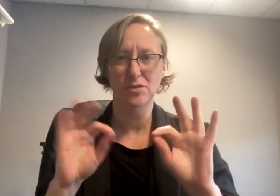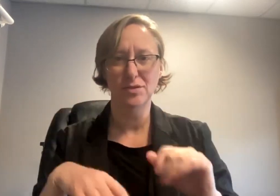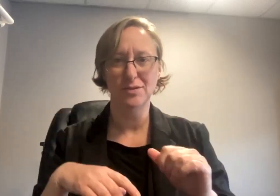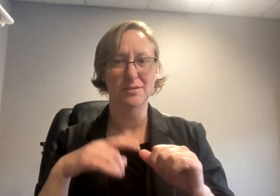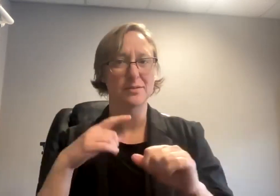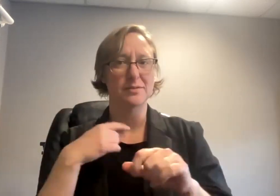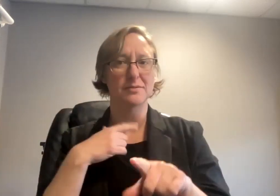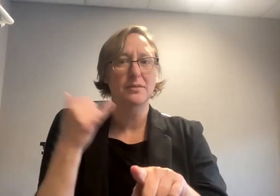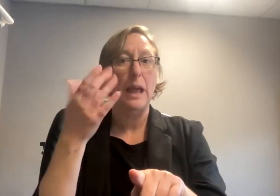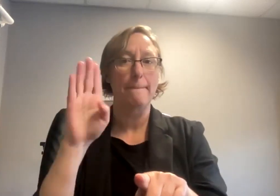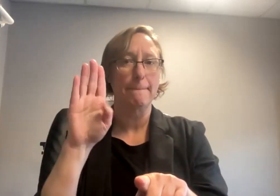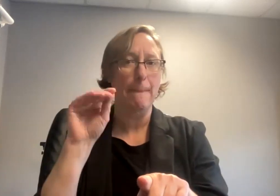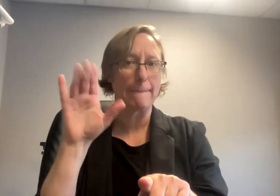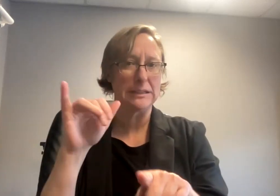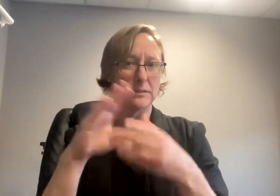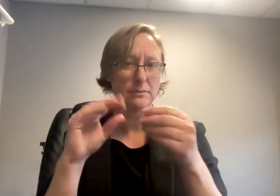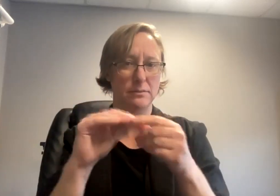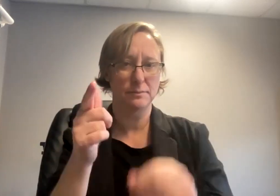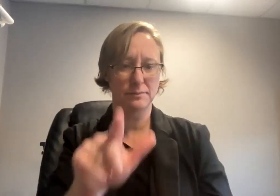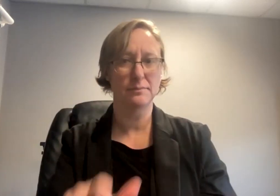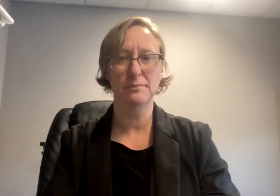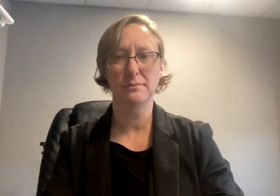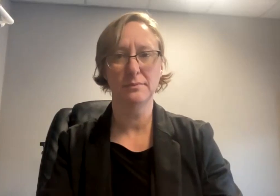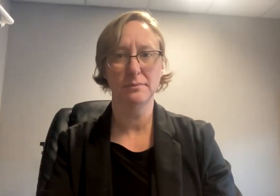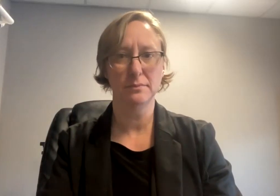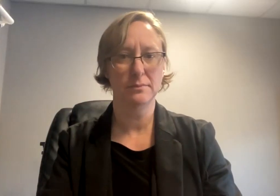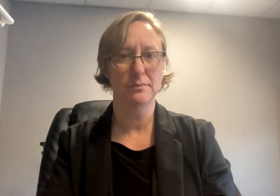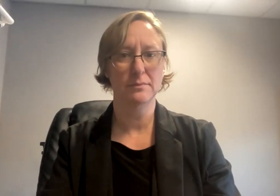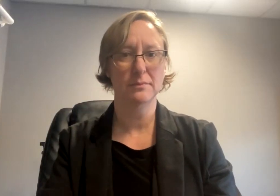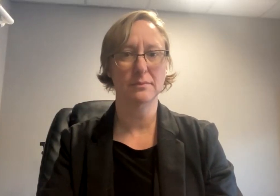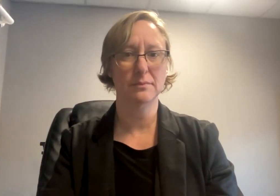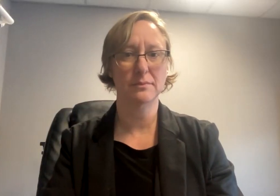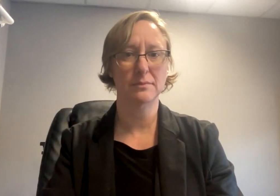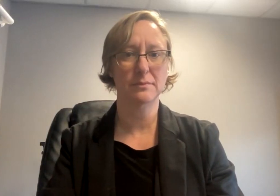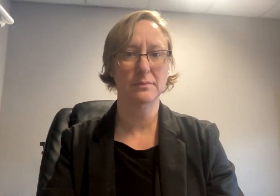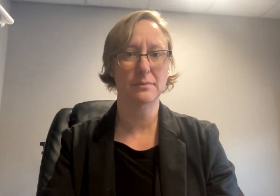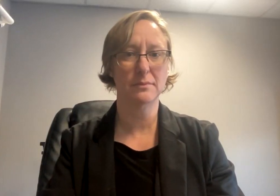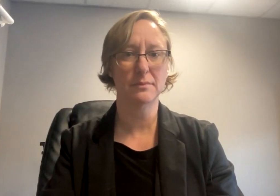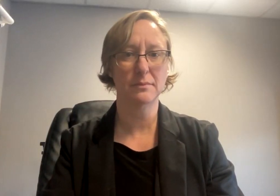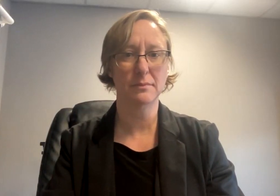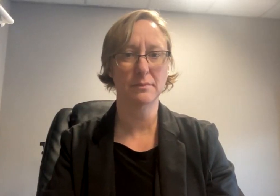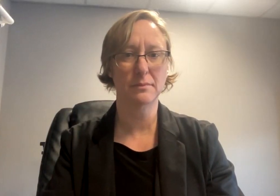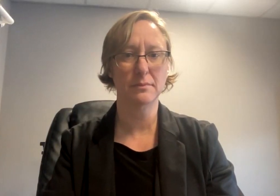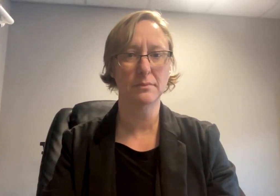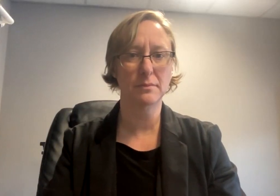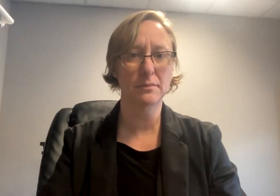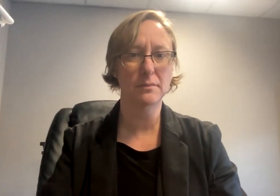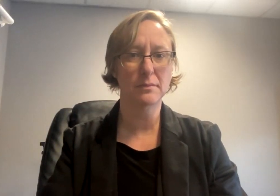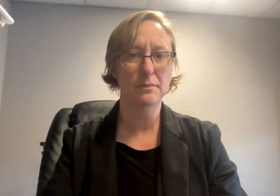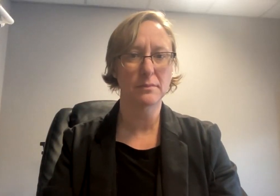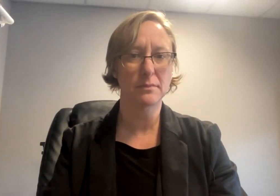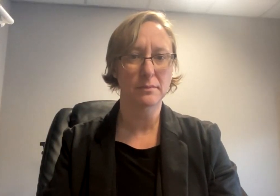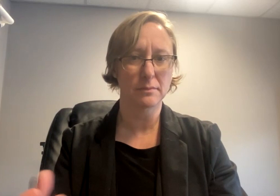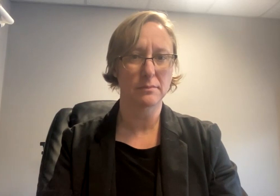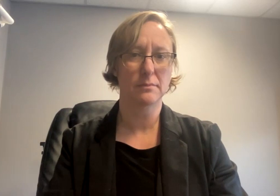want to make sure you had access to all the information, which is great. Okay, Bobby, continue, sorry. Yeah, so I wanted to go back to what Amy was